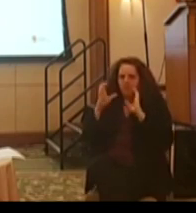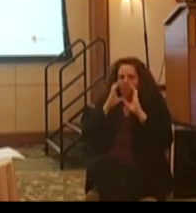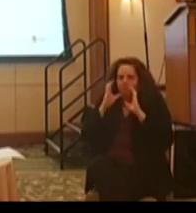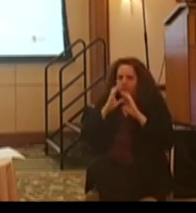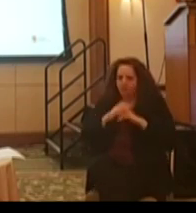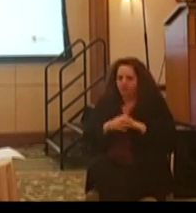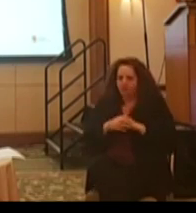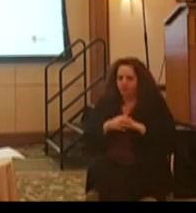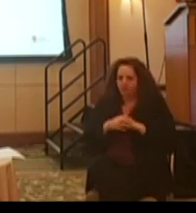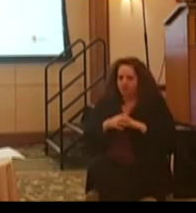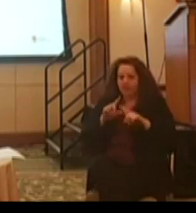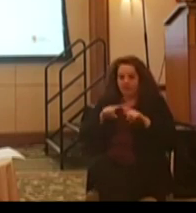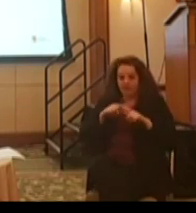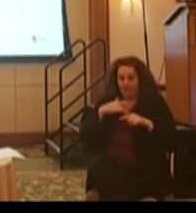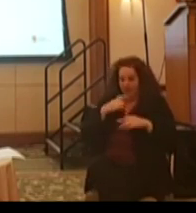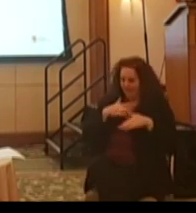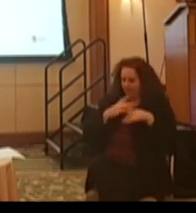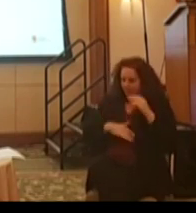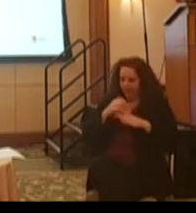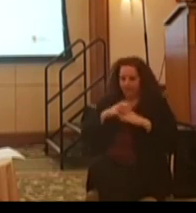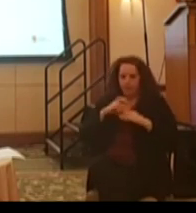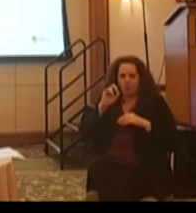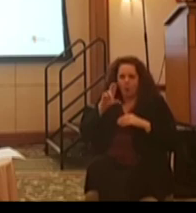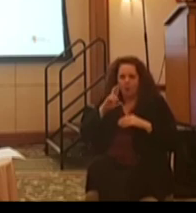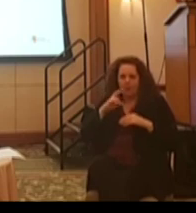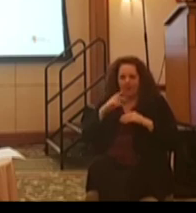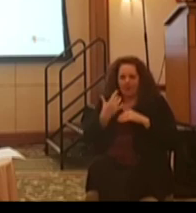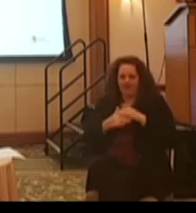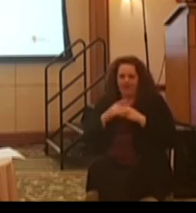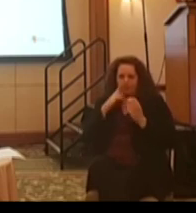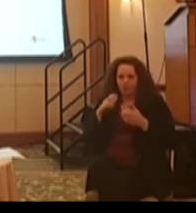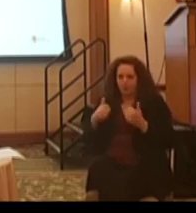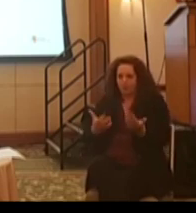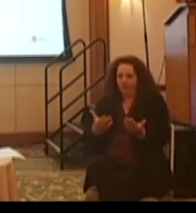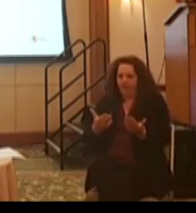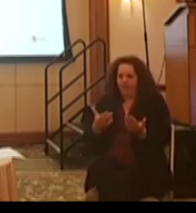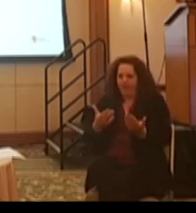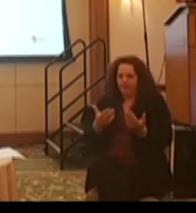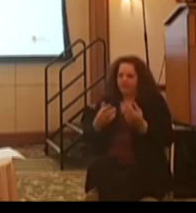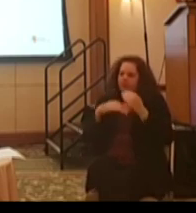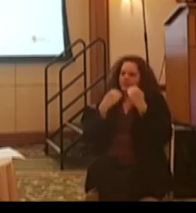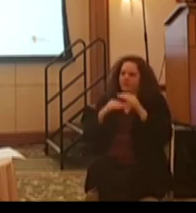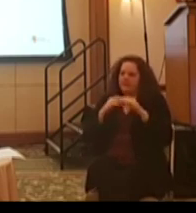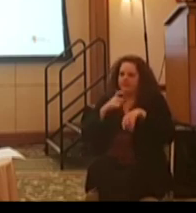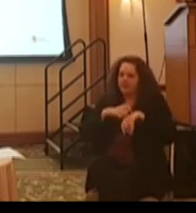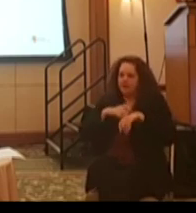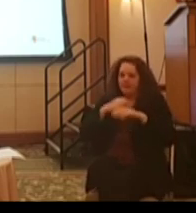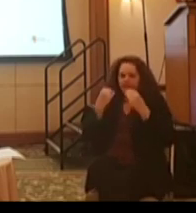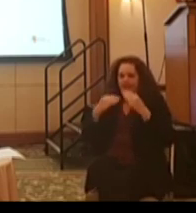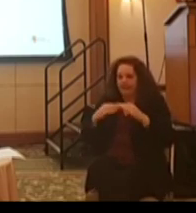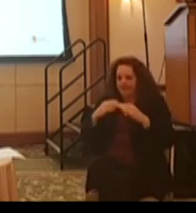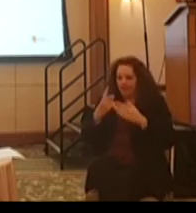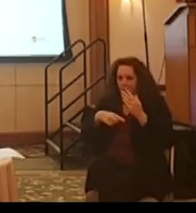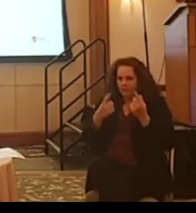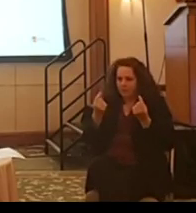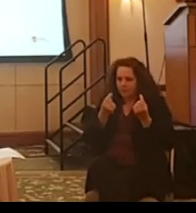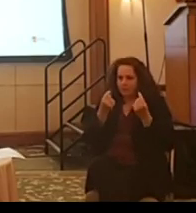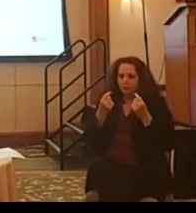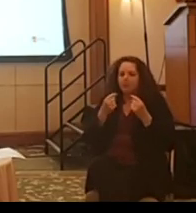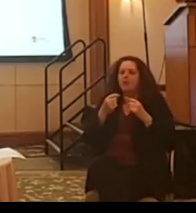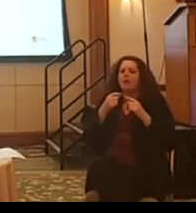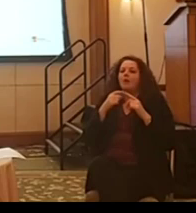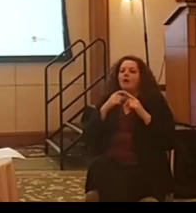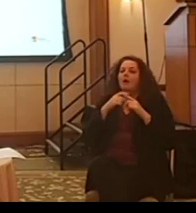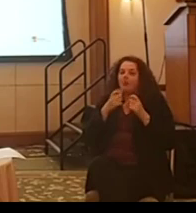what we feel comfortable or available to provide. And we also limit the information and stories that we ask patients